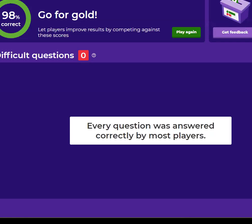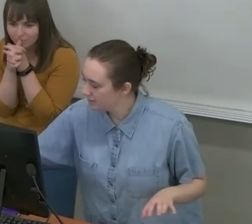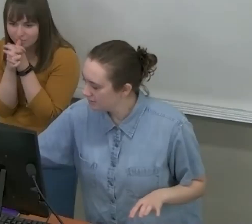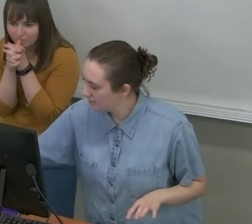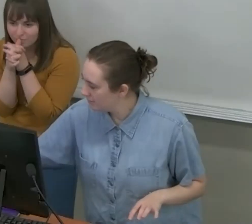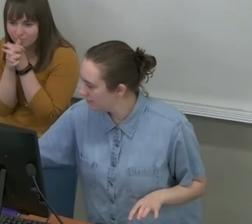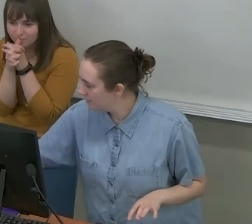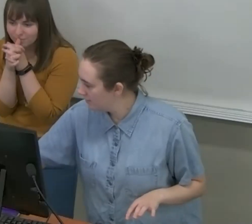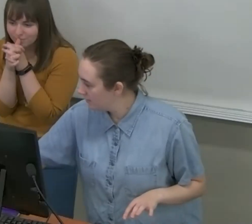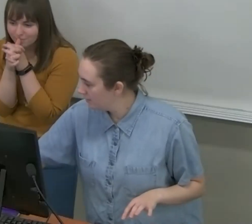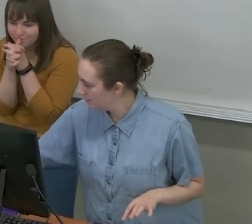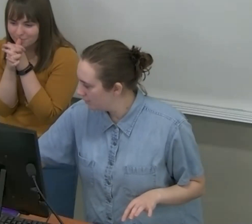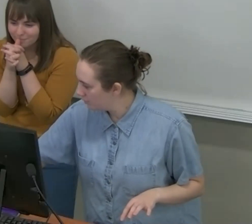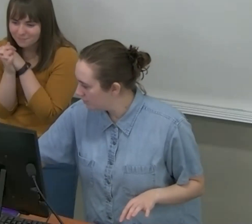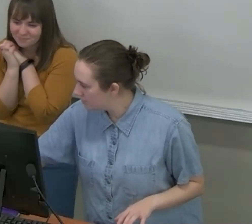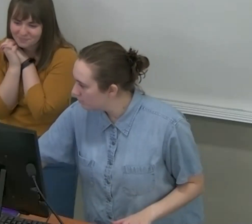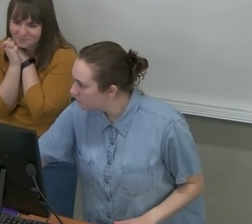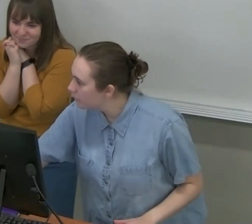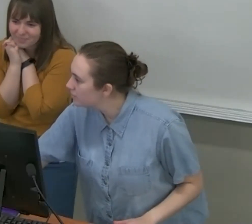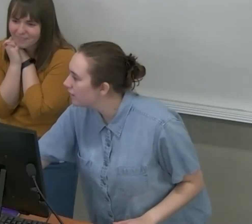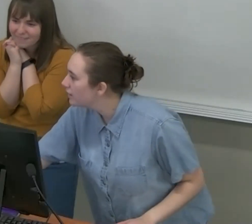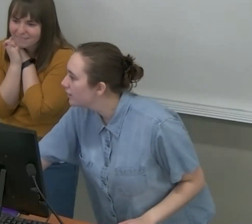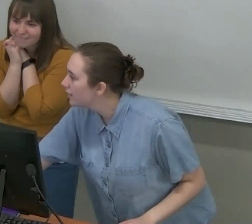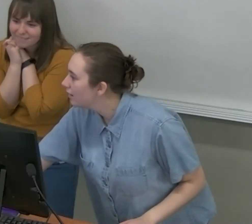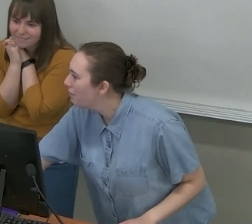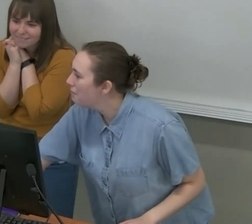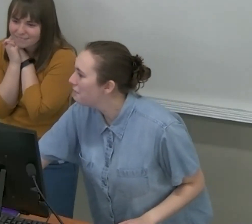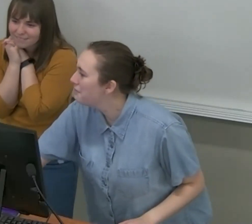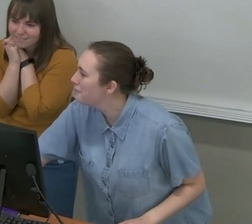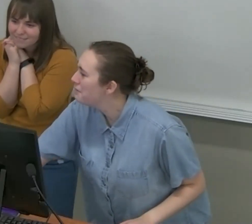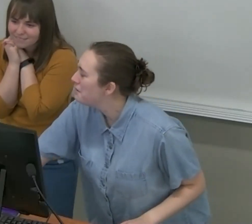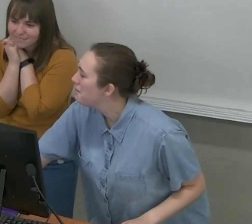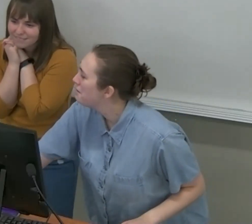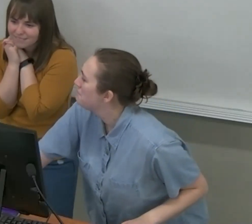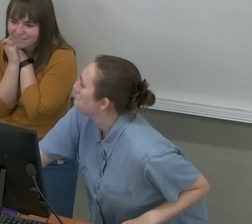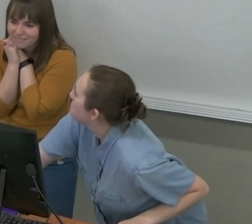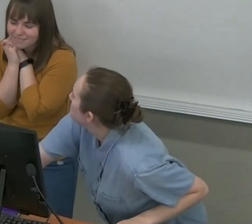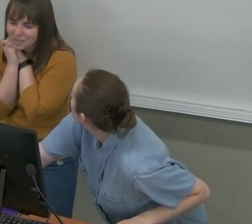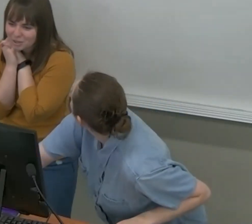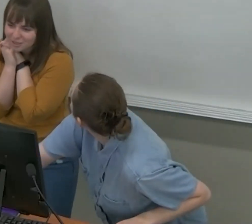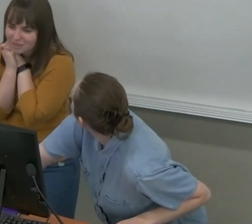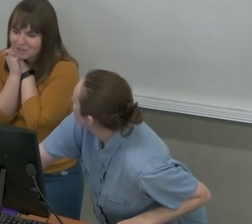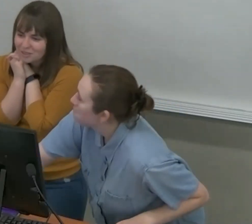Stop share. Oh, we had something in the chat. Oh,